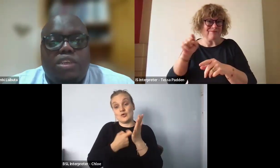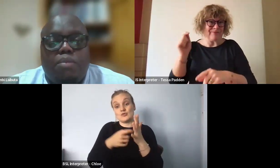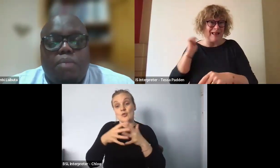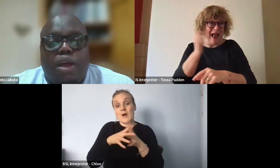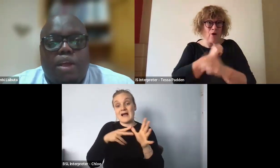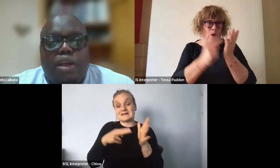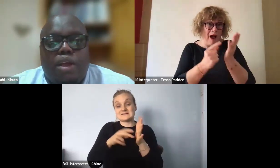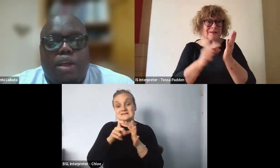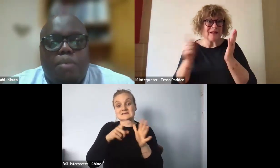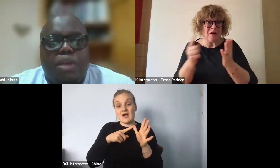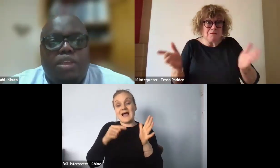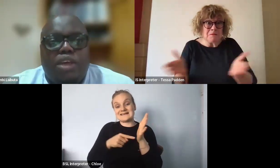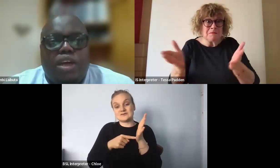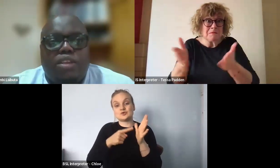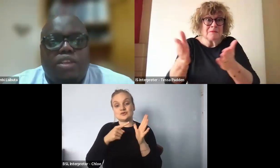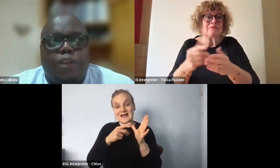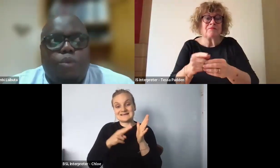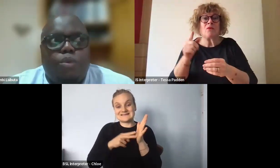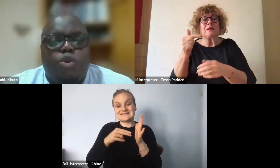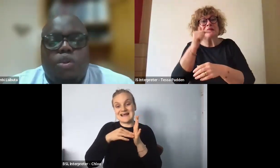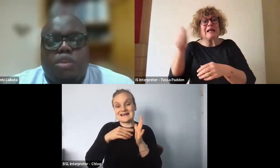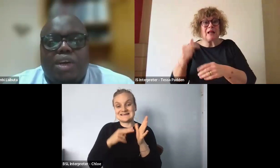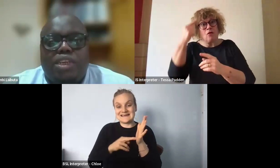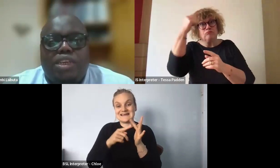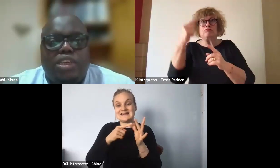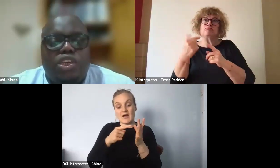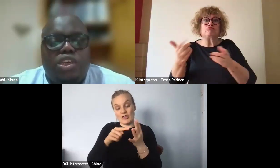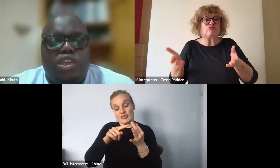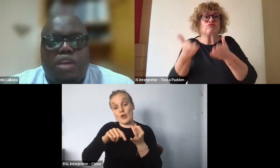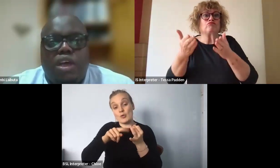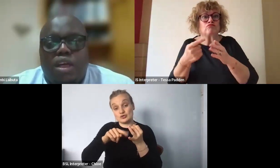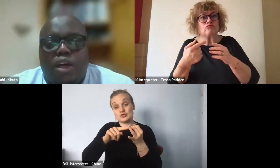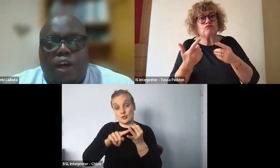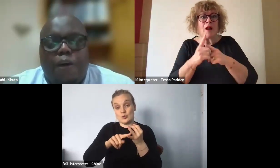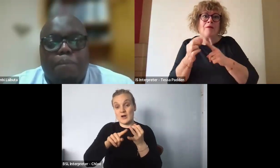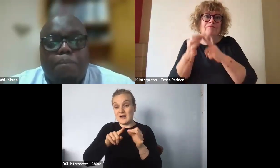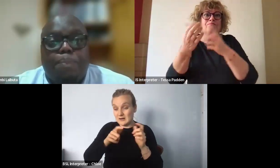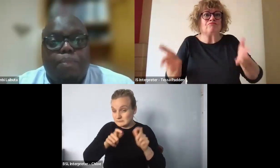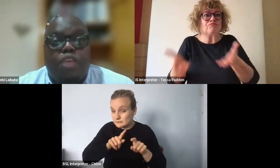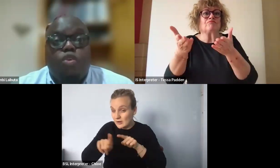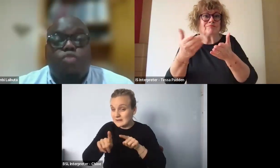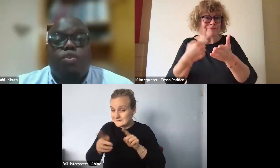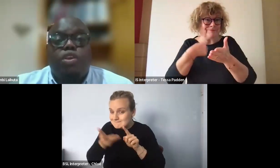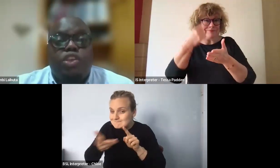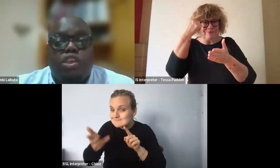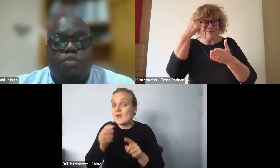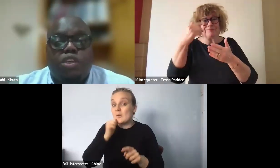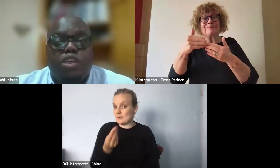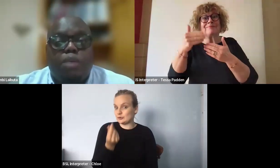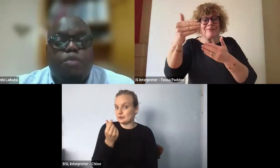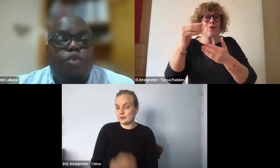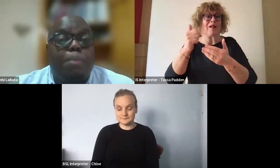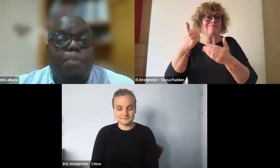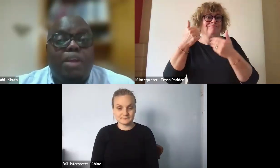CCTV system, and under the big, what we call smart cities initiatives. There's also initiatives,